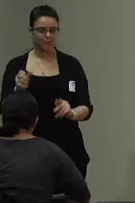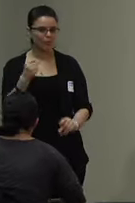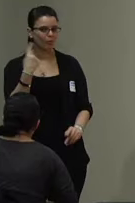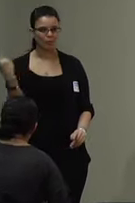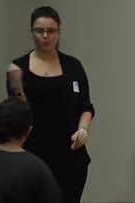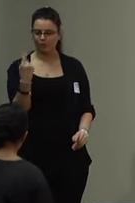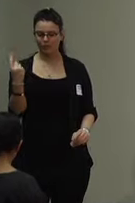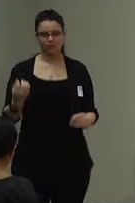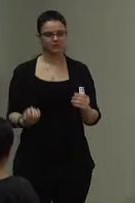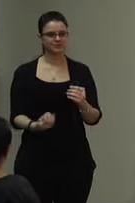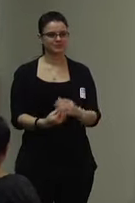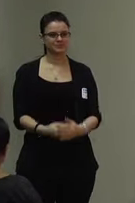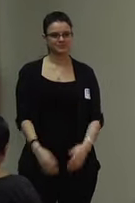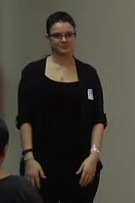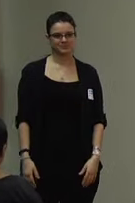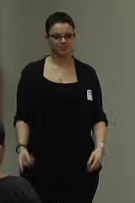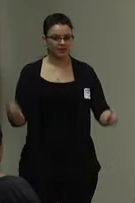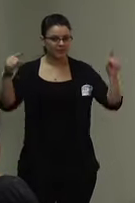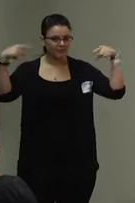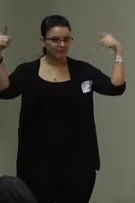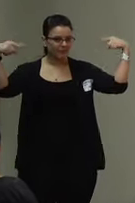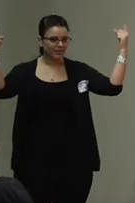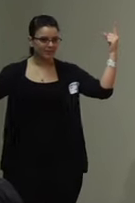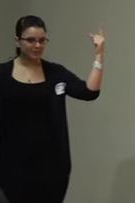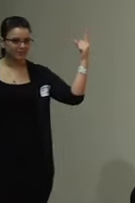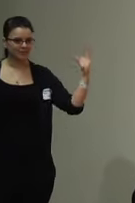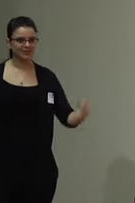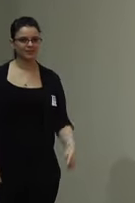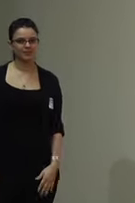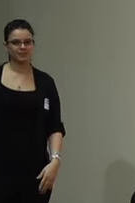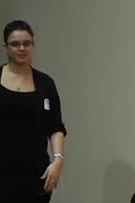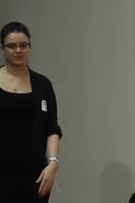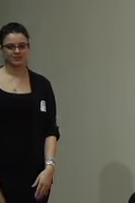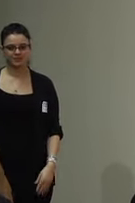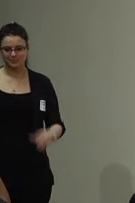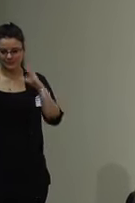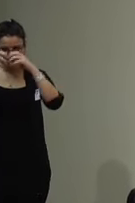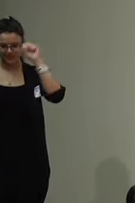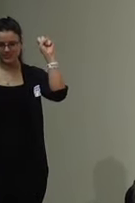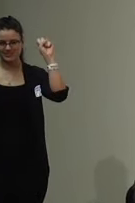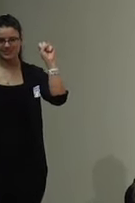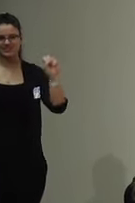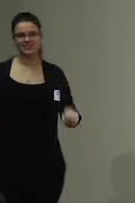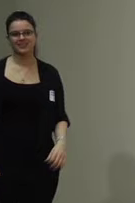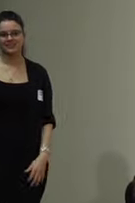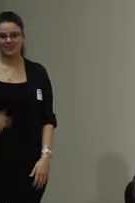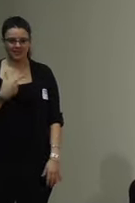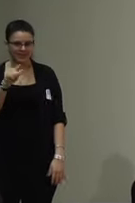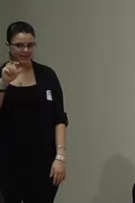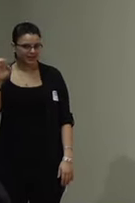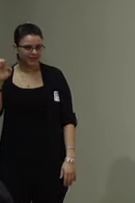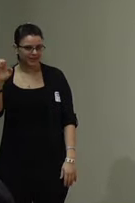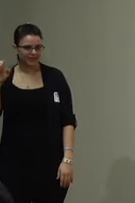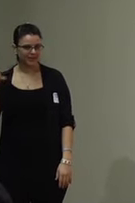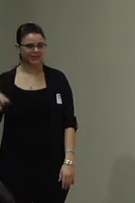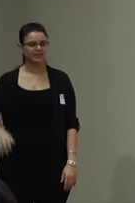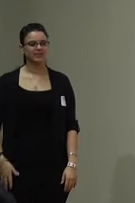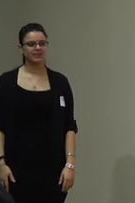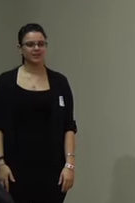diet. Some of them are really famous, people you know like President Bill Clinton, Lea Michele from Glee, many, many